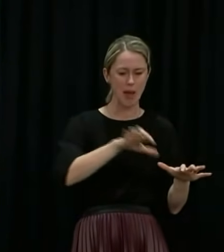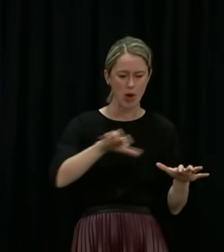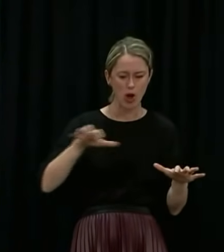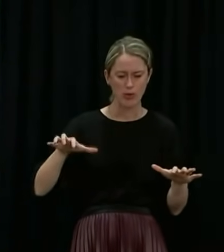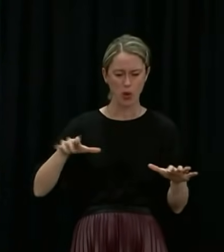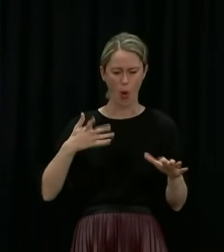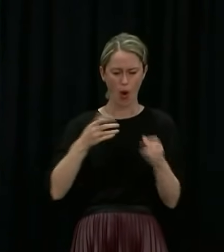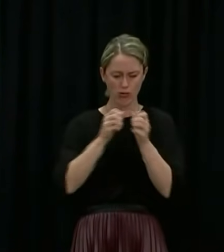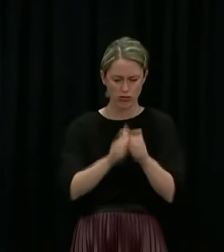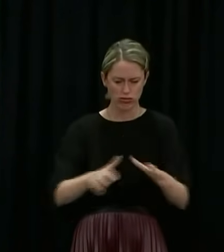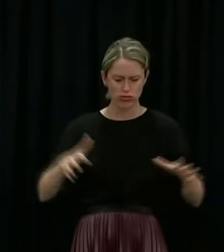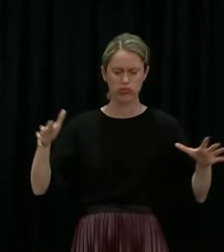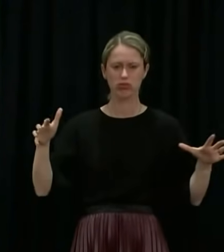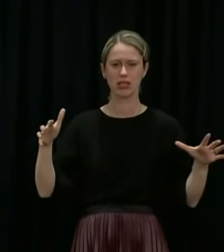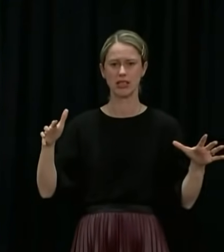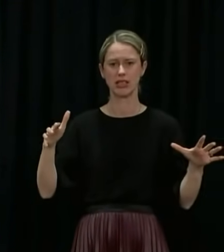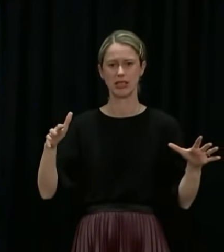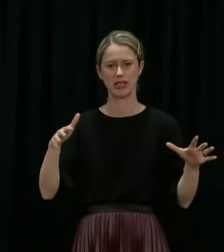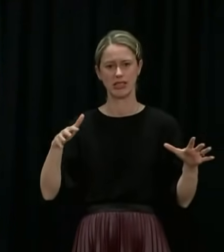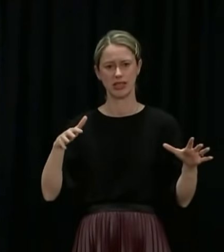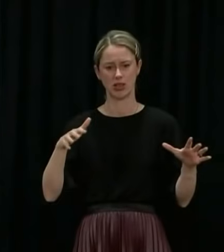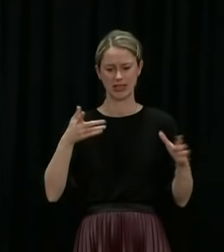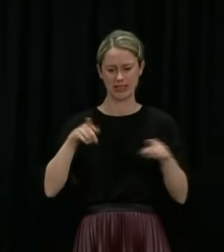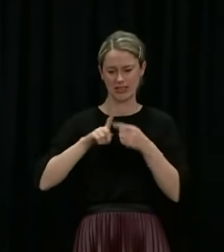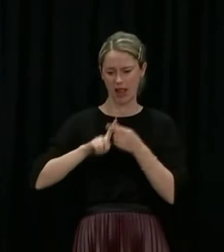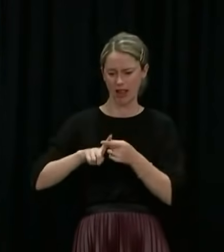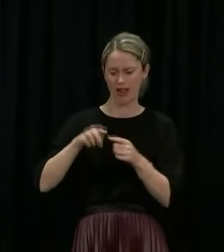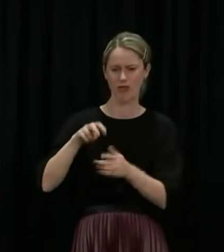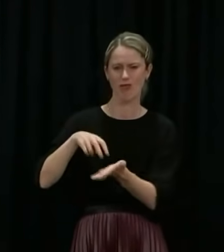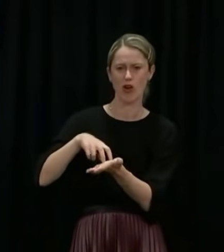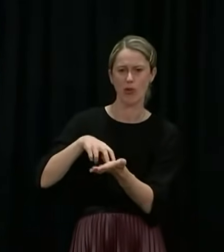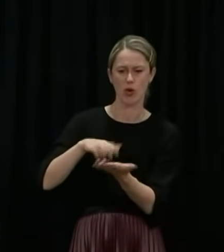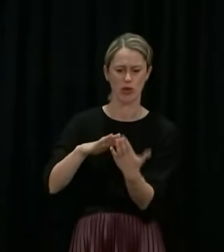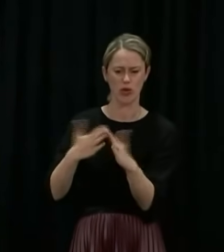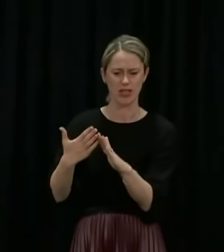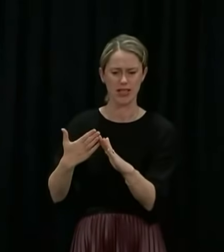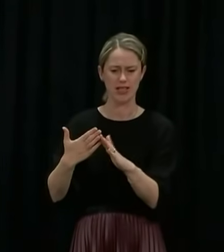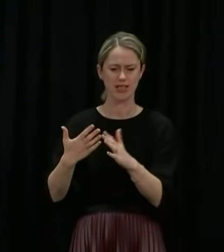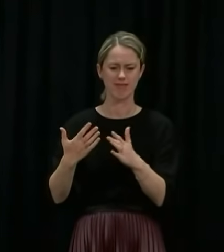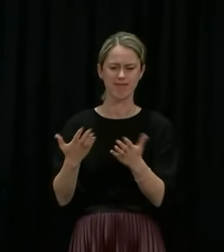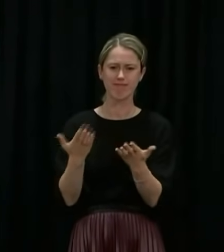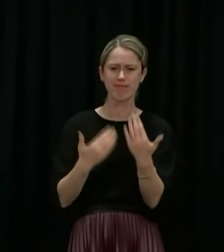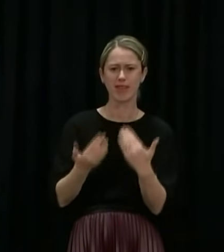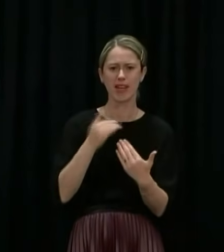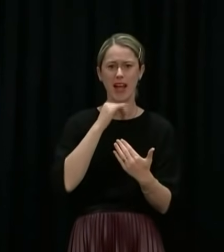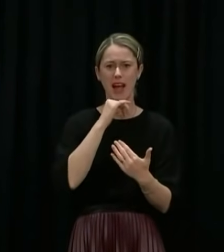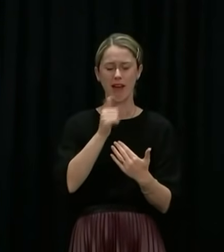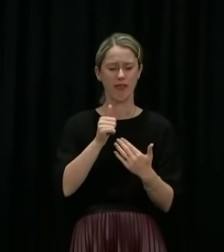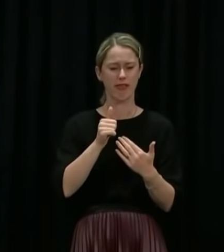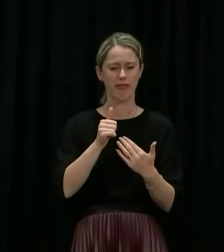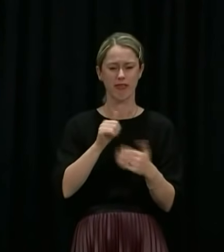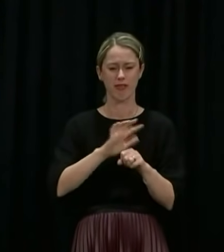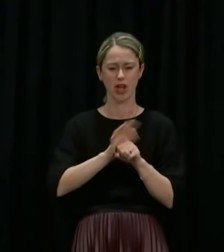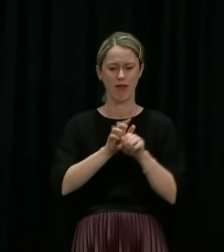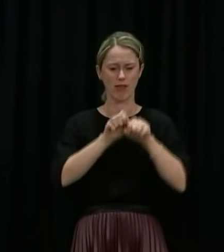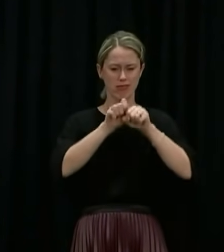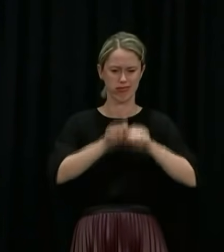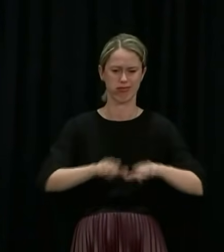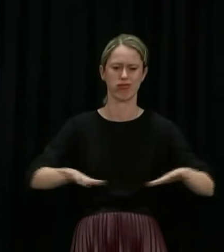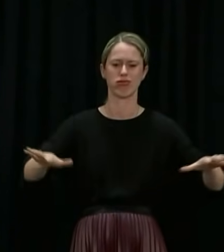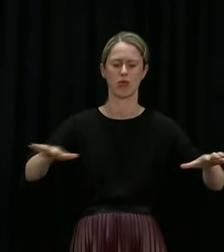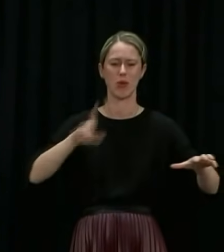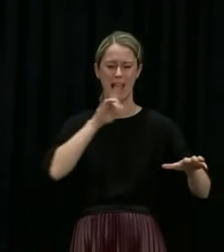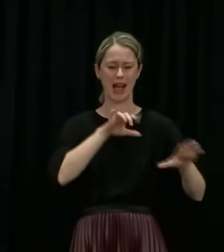that now? Is it still in those marginalised communities? Has it gone beyond that now? And if it is beyond the reach of the public health teams,